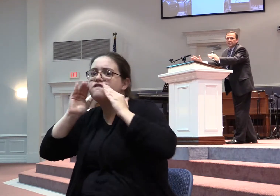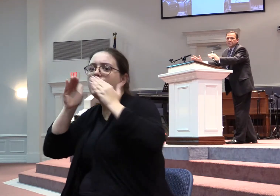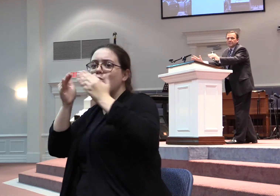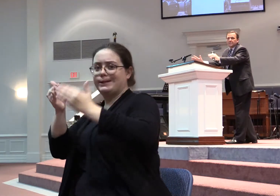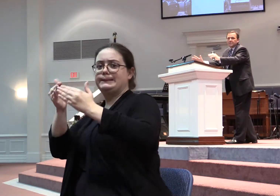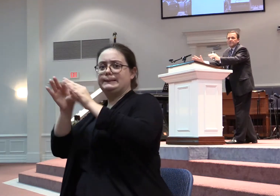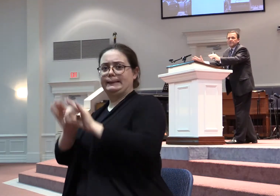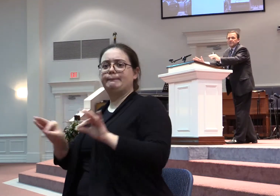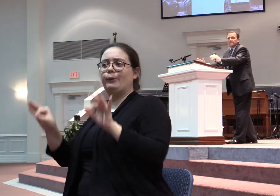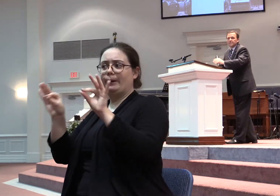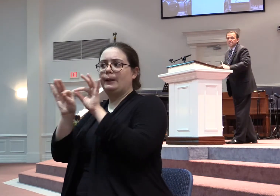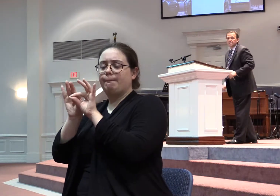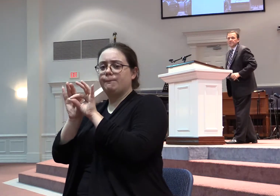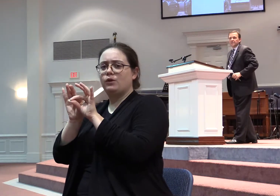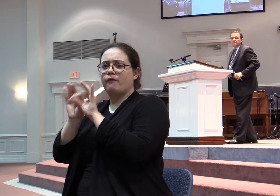That's right.